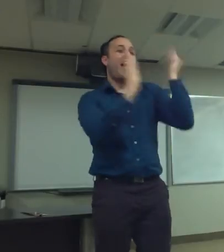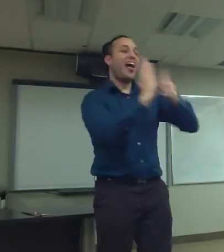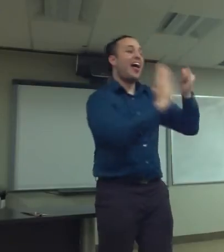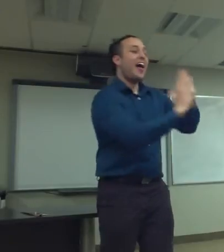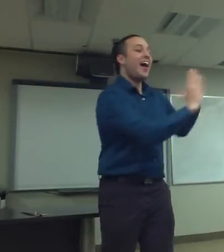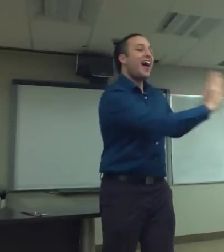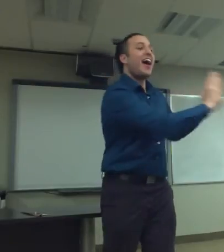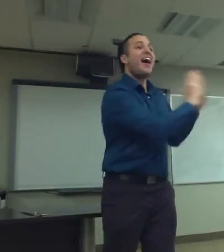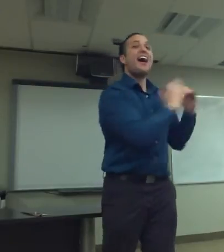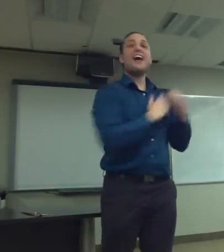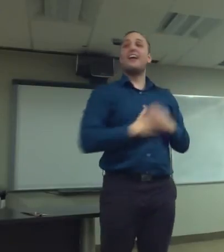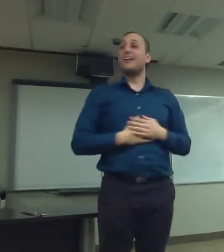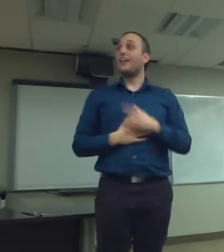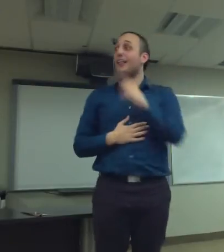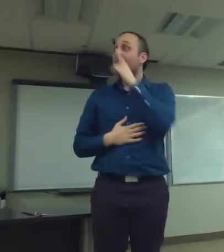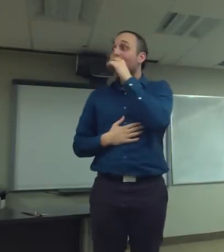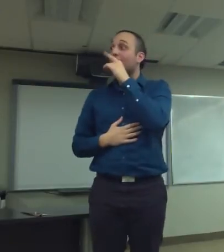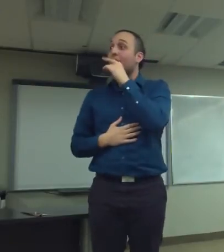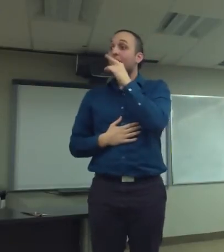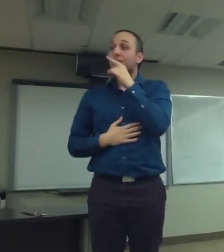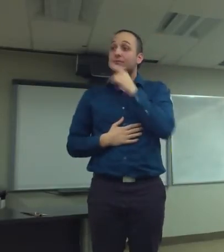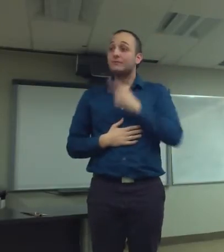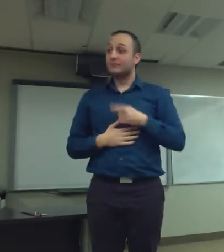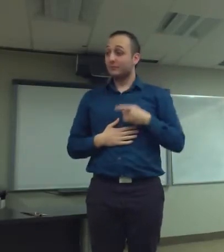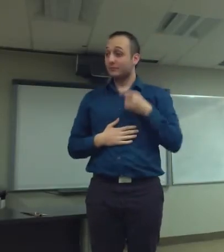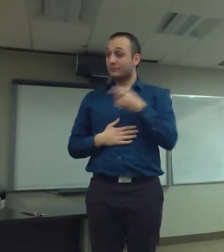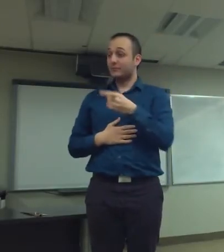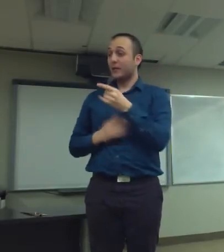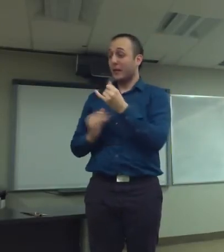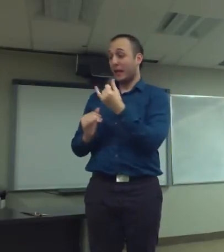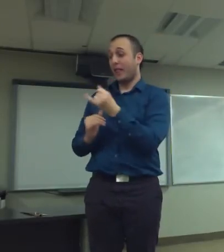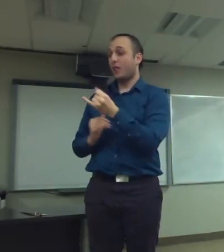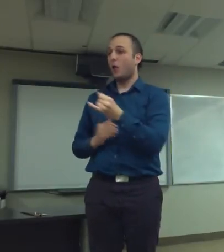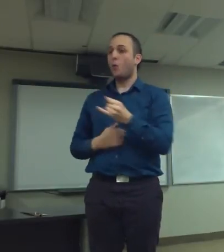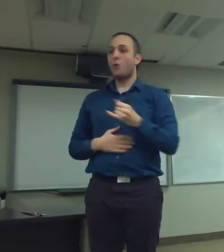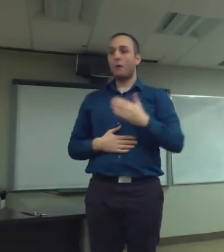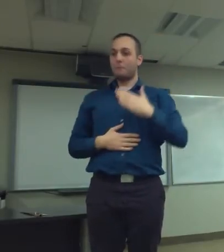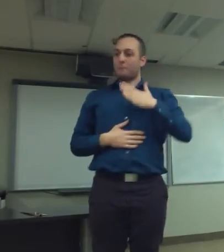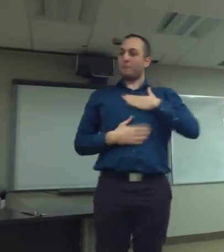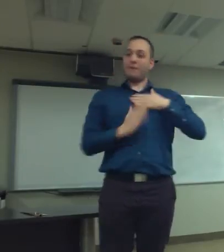She drew lemons that were yellower than lemons,